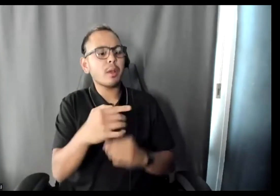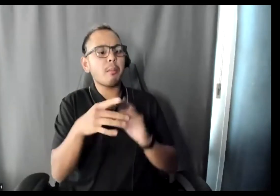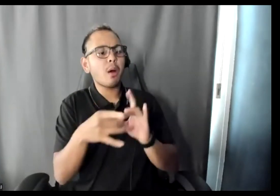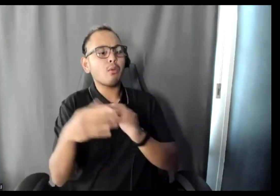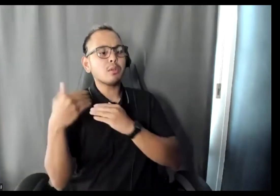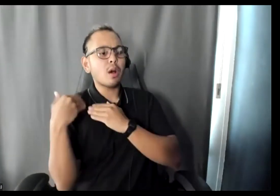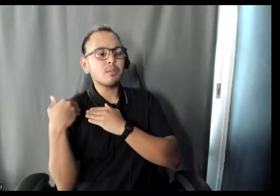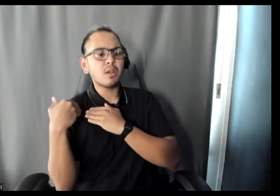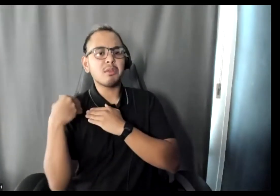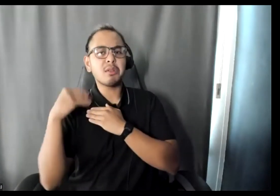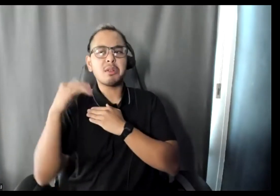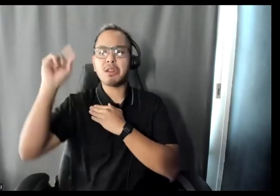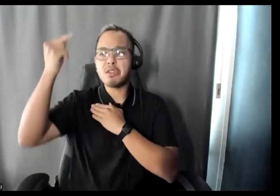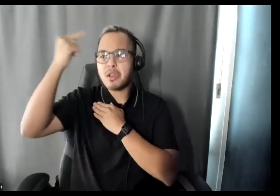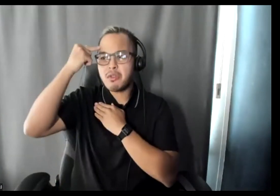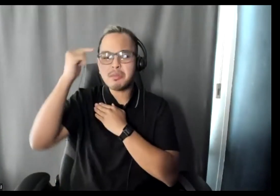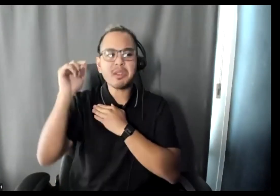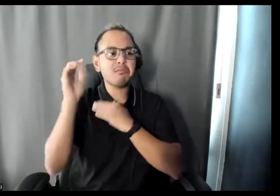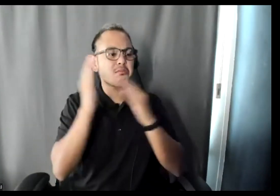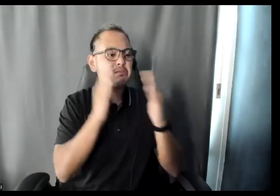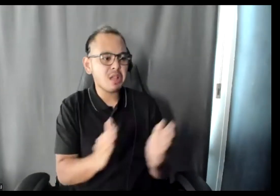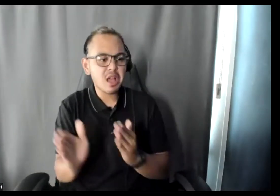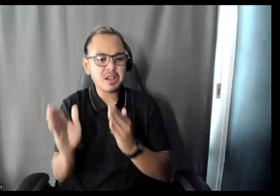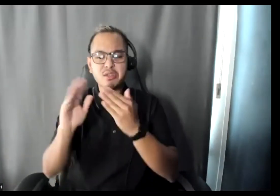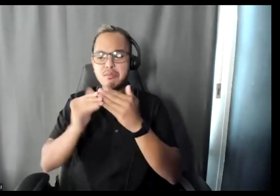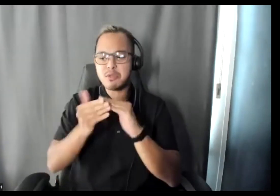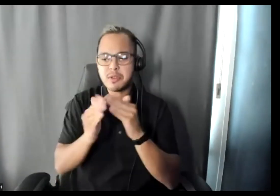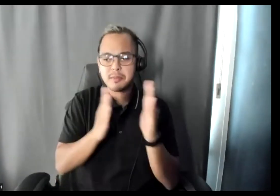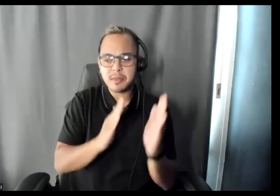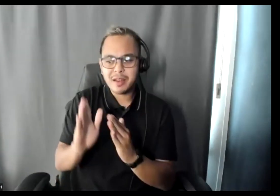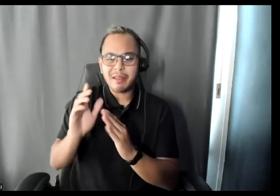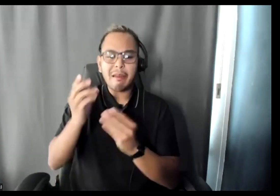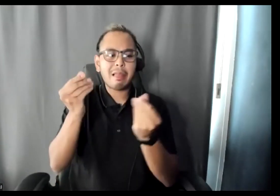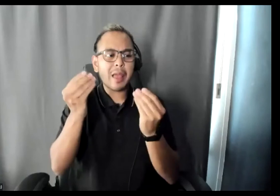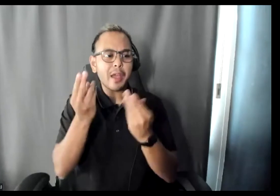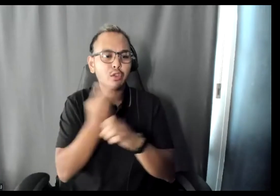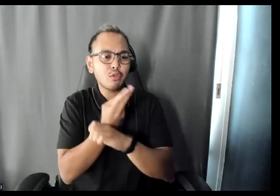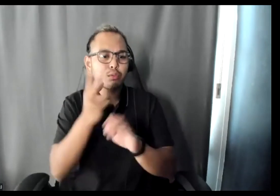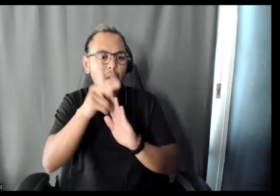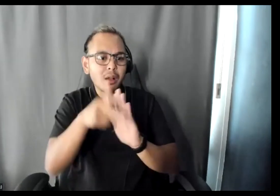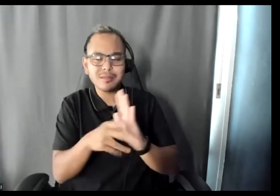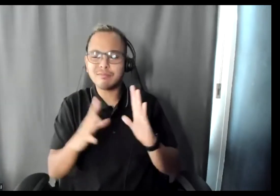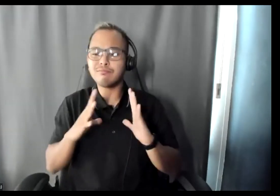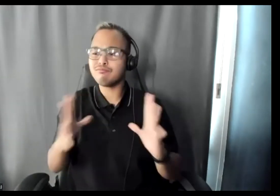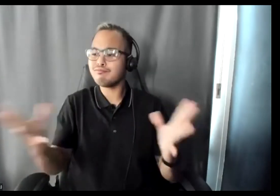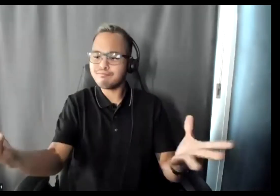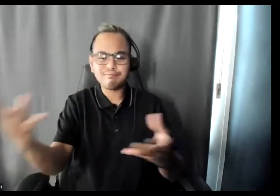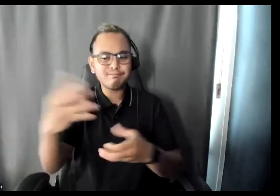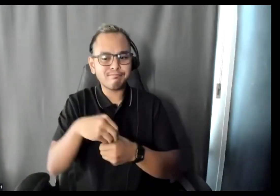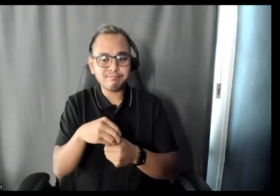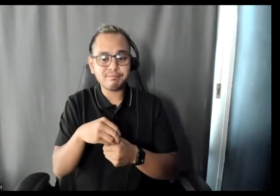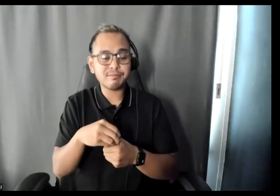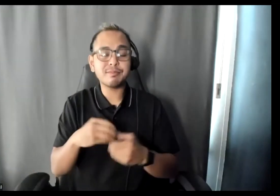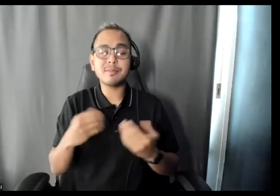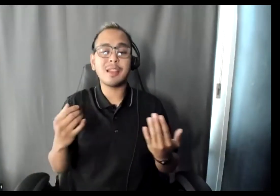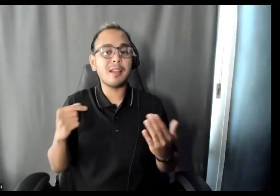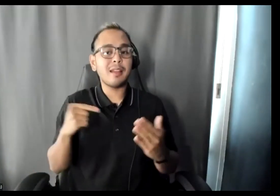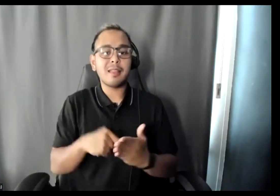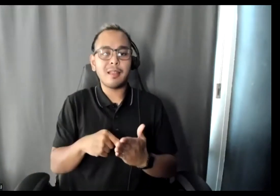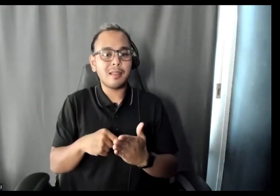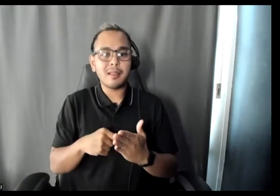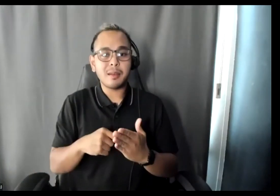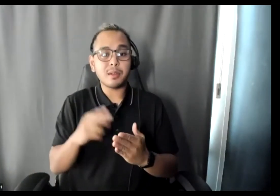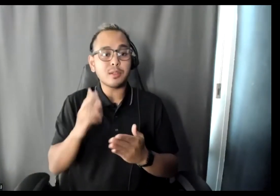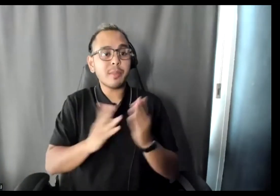of bureaucracies and planning and community planning and land use policy. Great. Come on in. We got a role for you too. Some folks think that this is about closing the racial